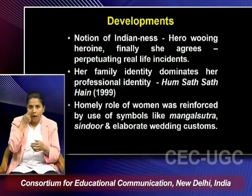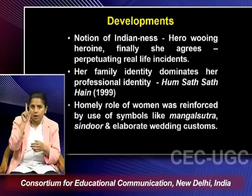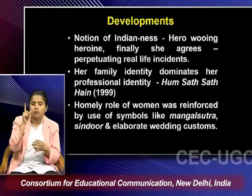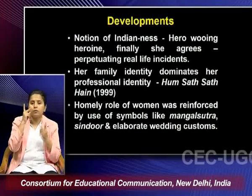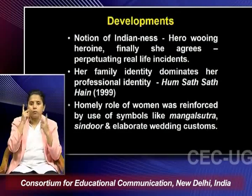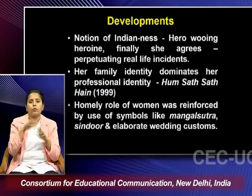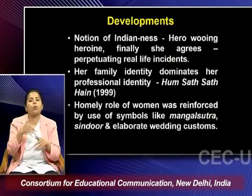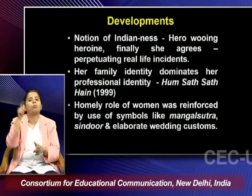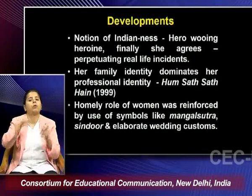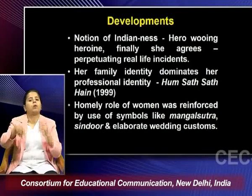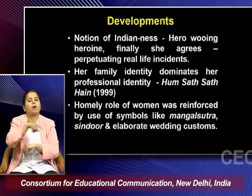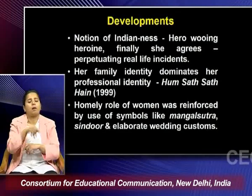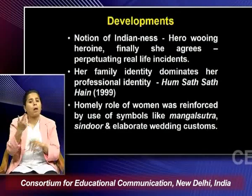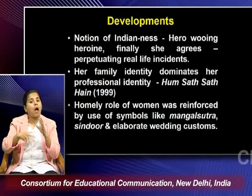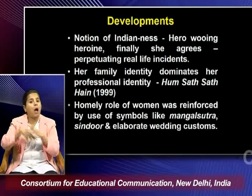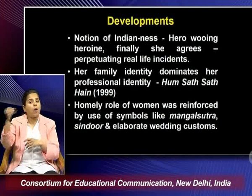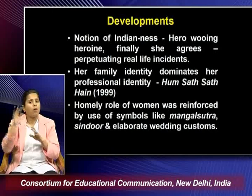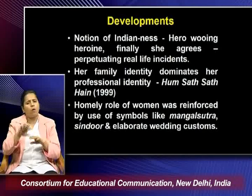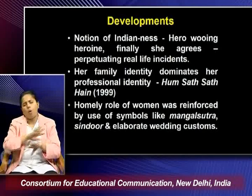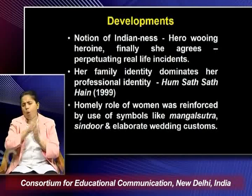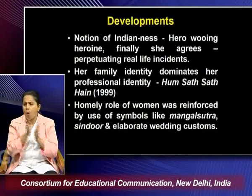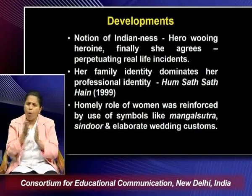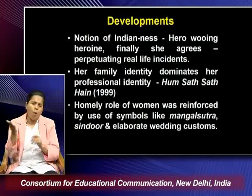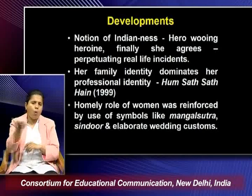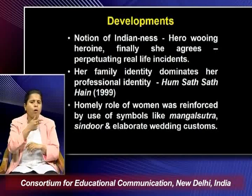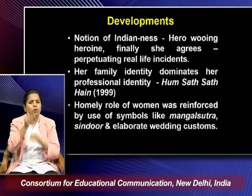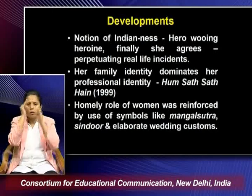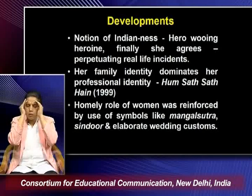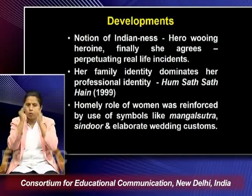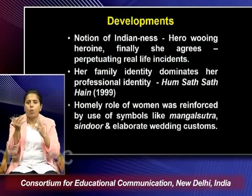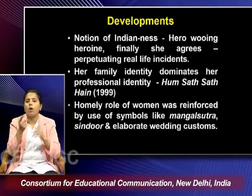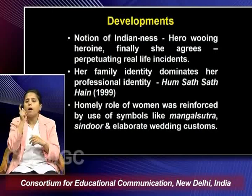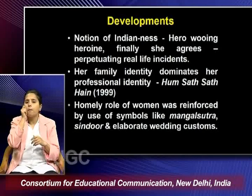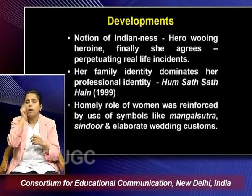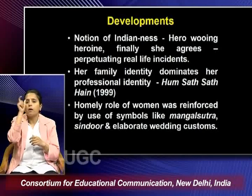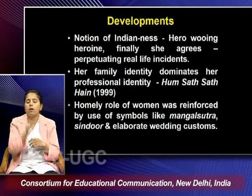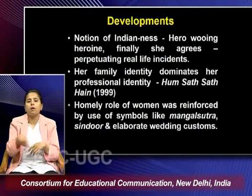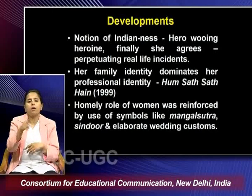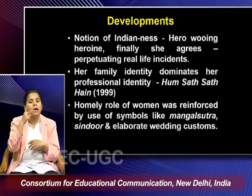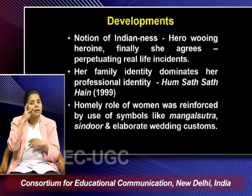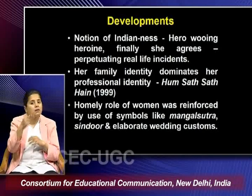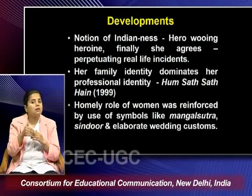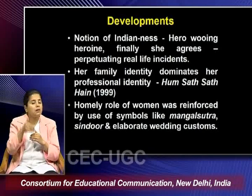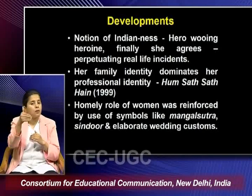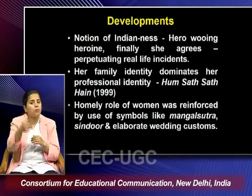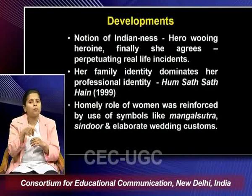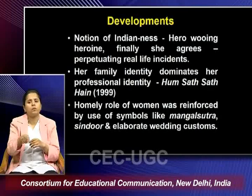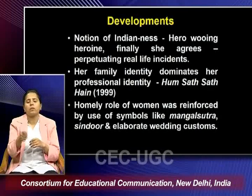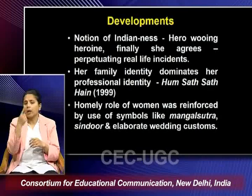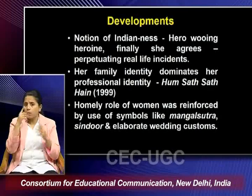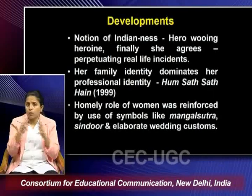or the people those who are even outside, all of them, the focus of the male is in a way to bring